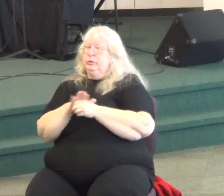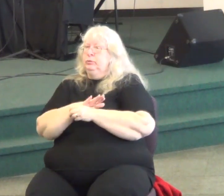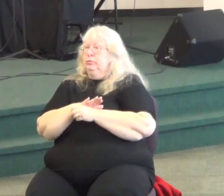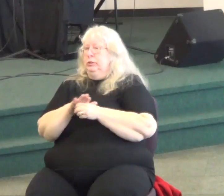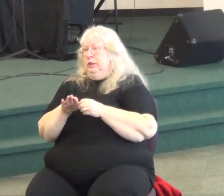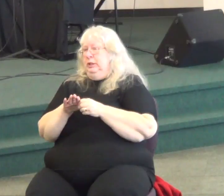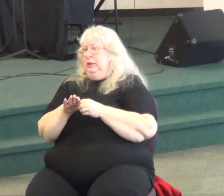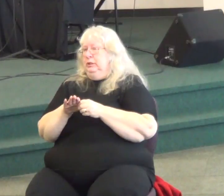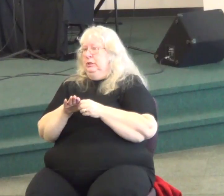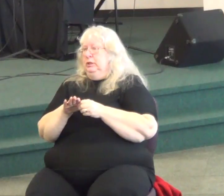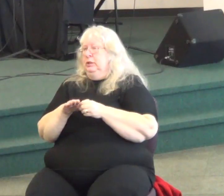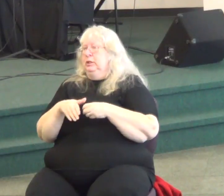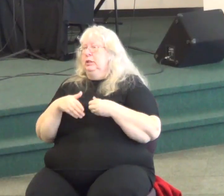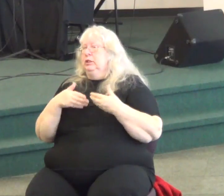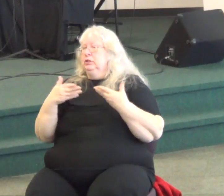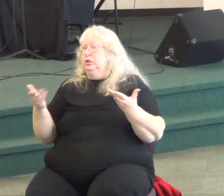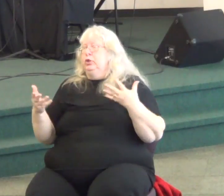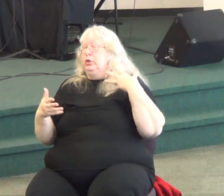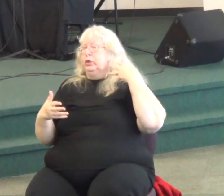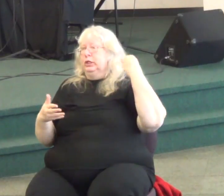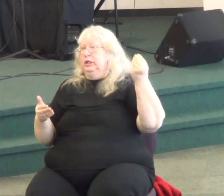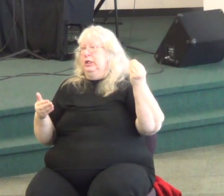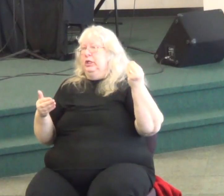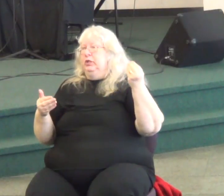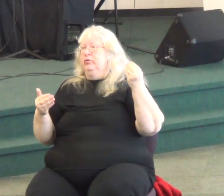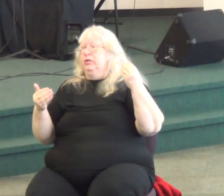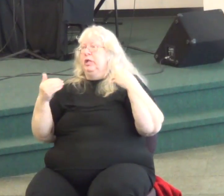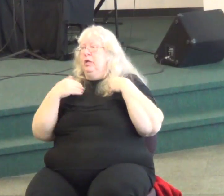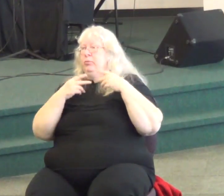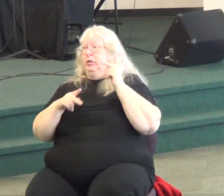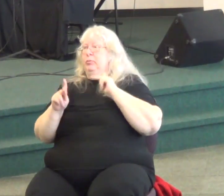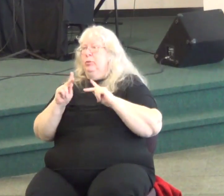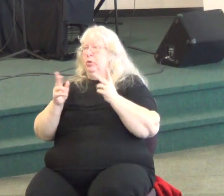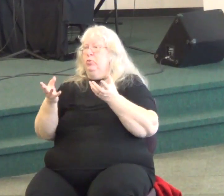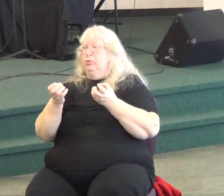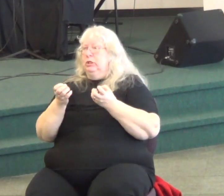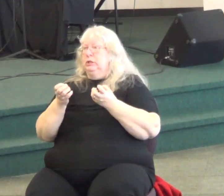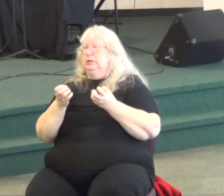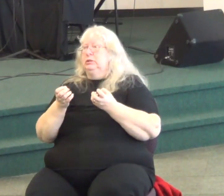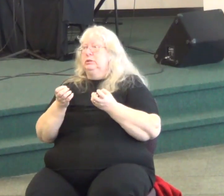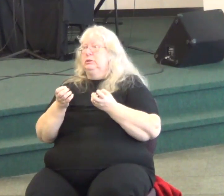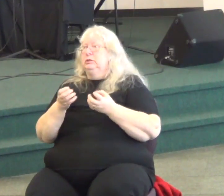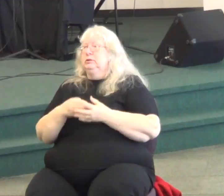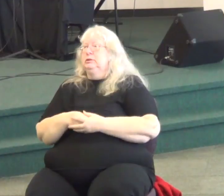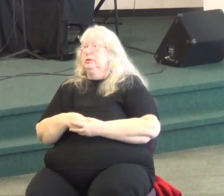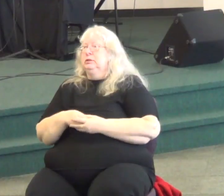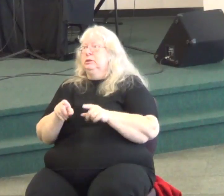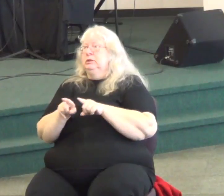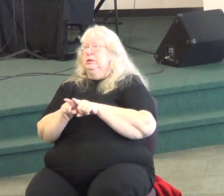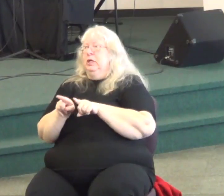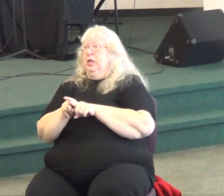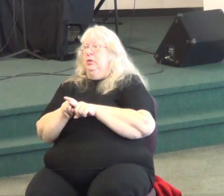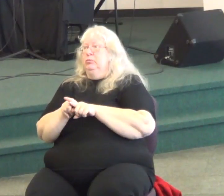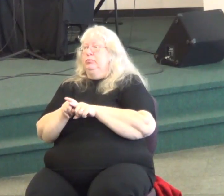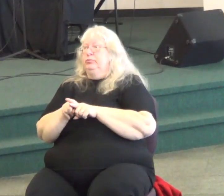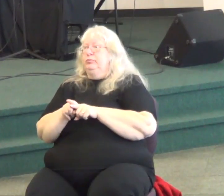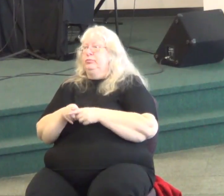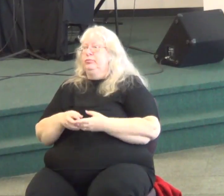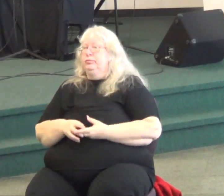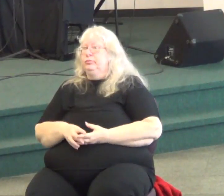else to want what you have. So if you have a need, come up here and let them pray. They're faithful to do that for